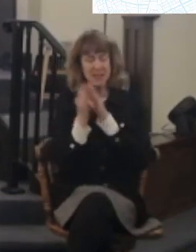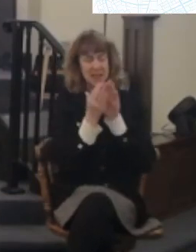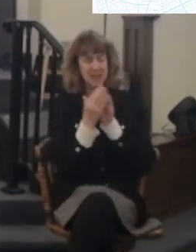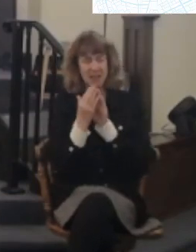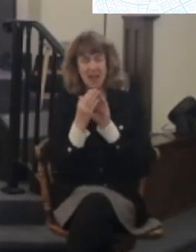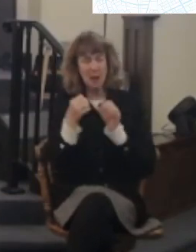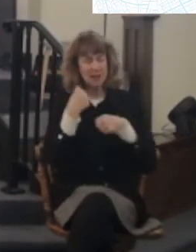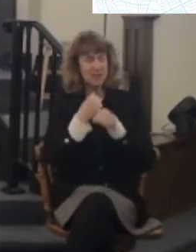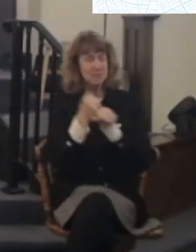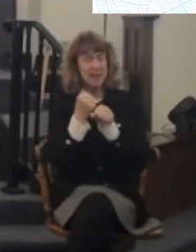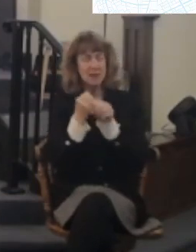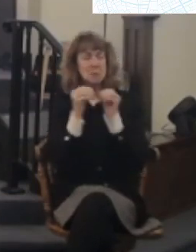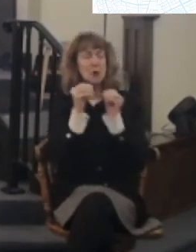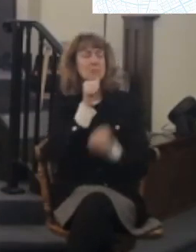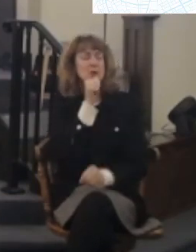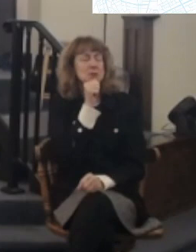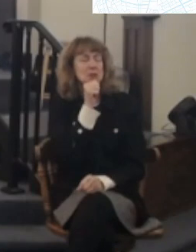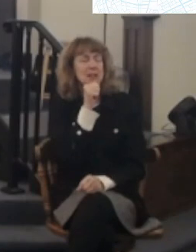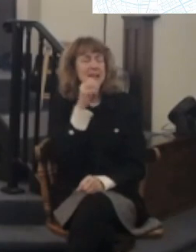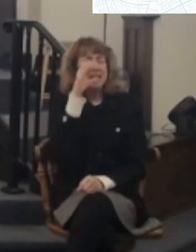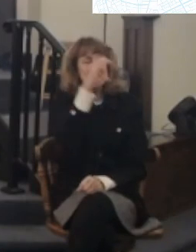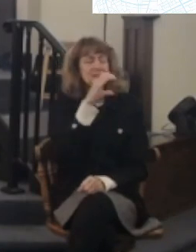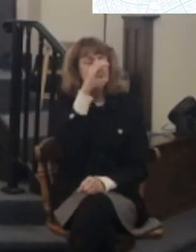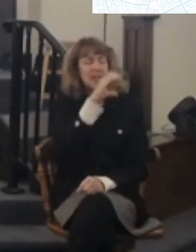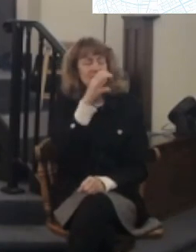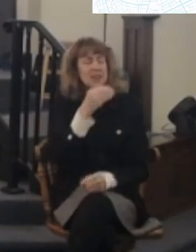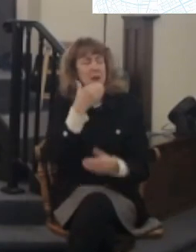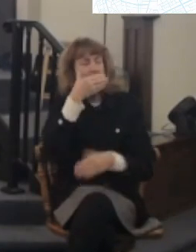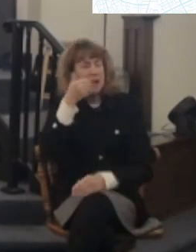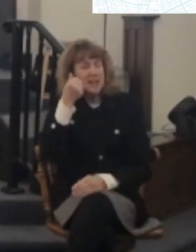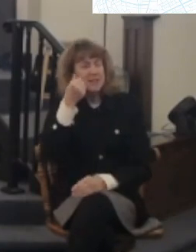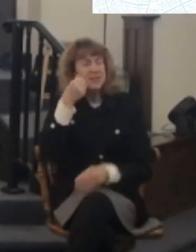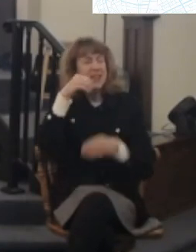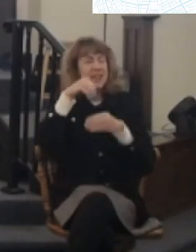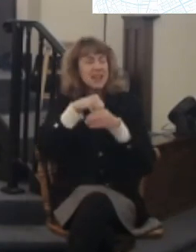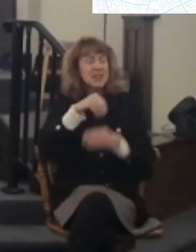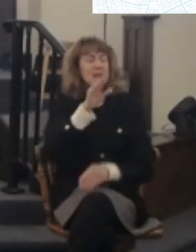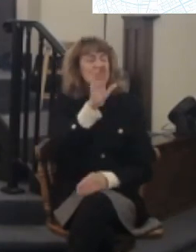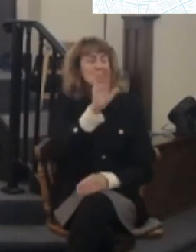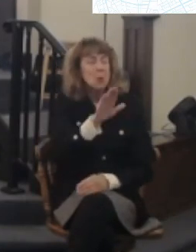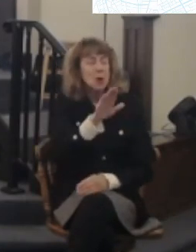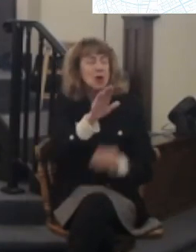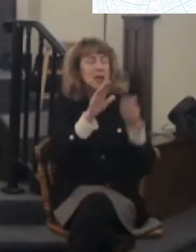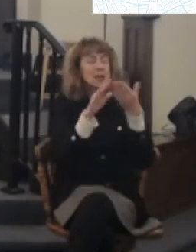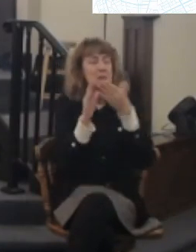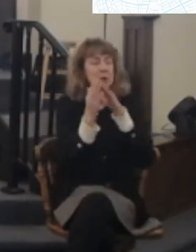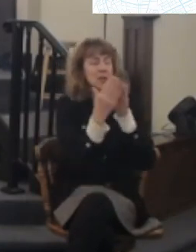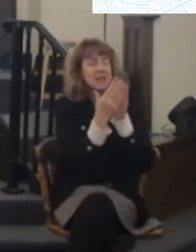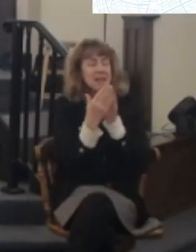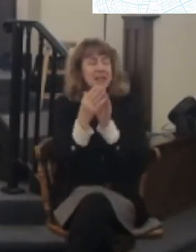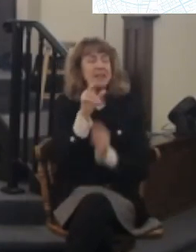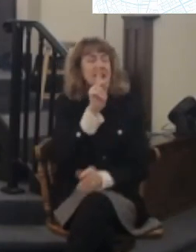make it more personal. Seeking the welfare of Kenmore.